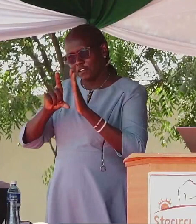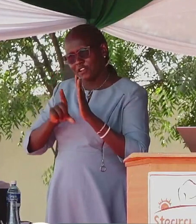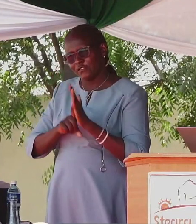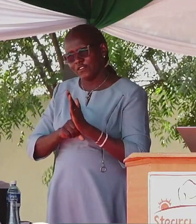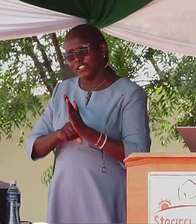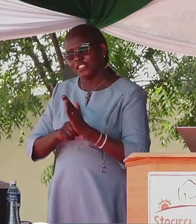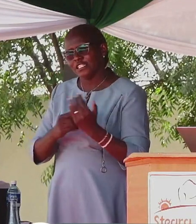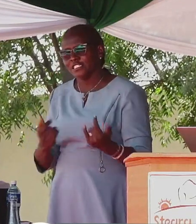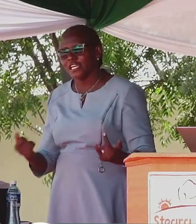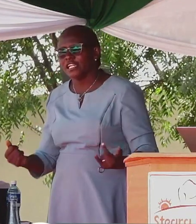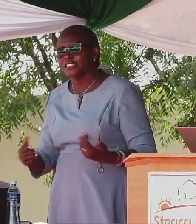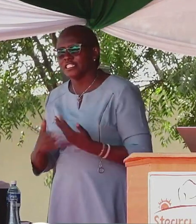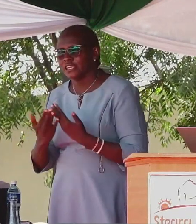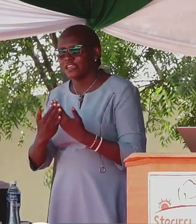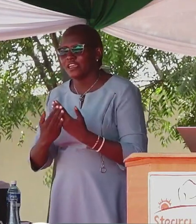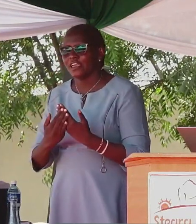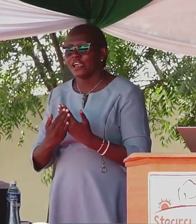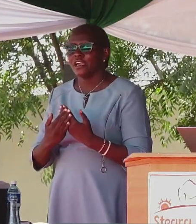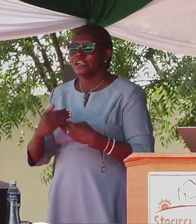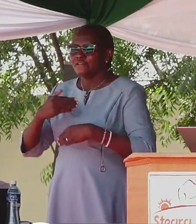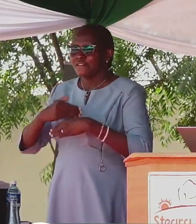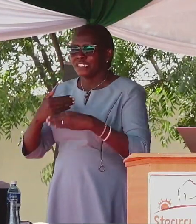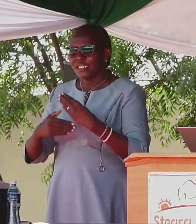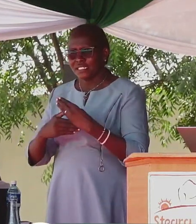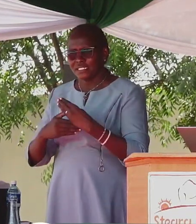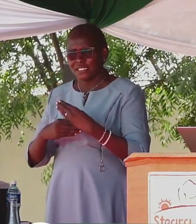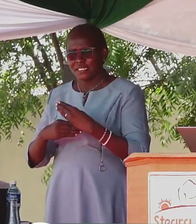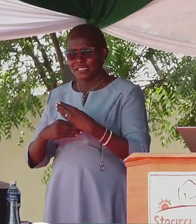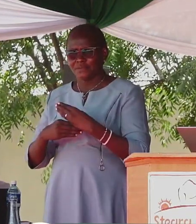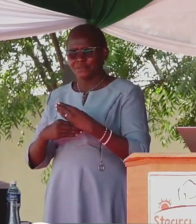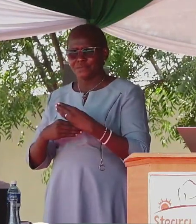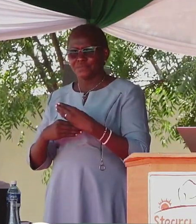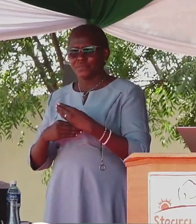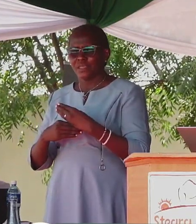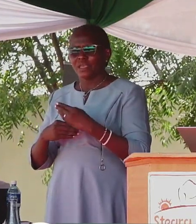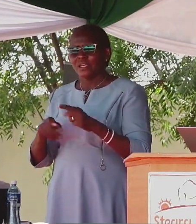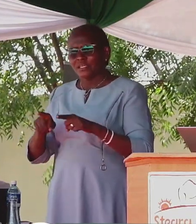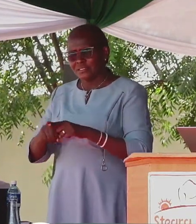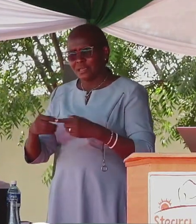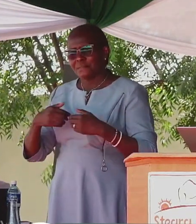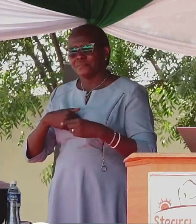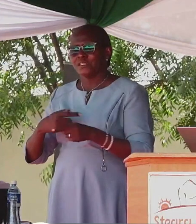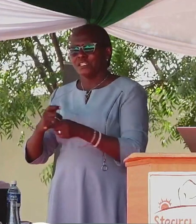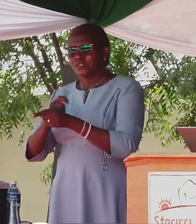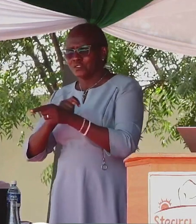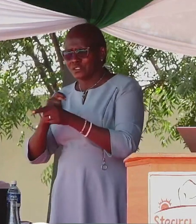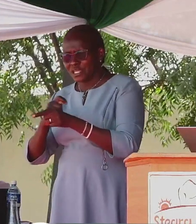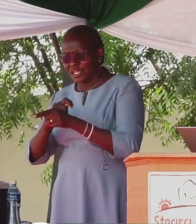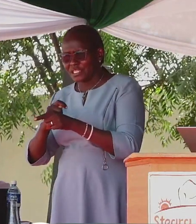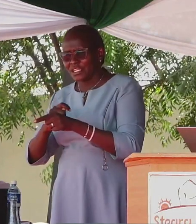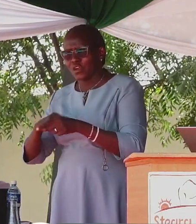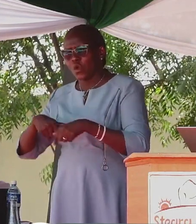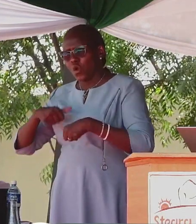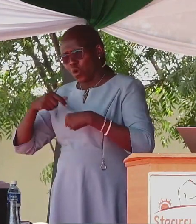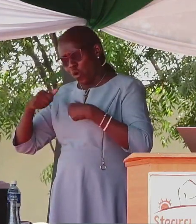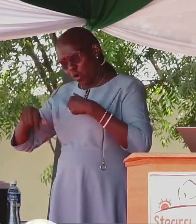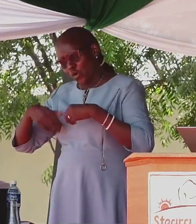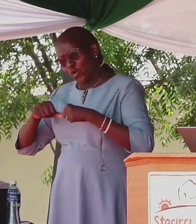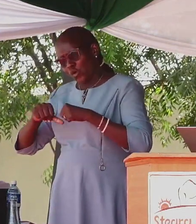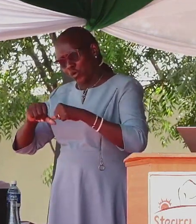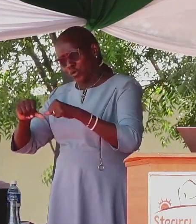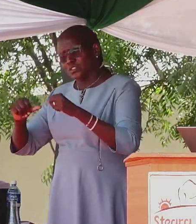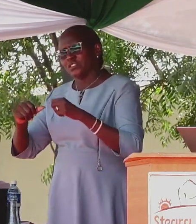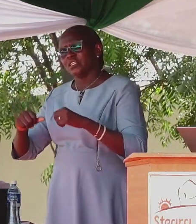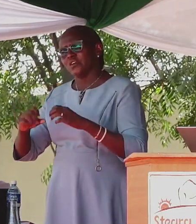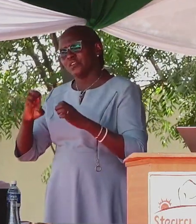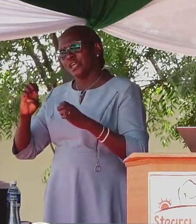childcare facilities, and we also have capacity building regular for our ECD